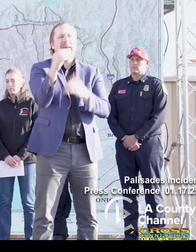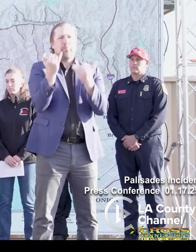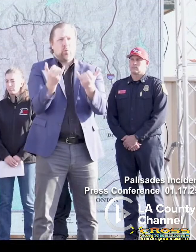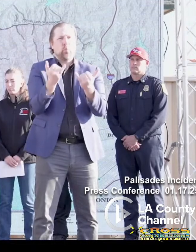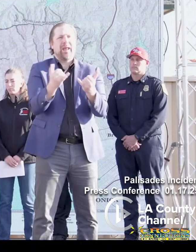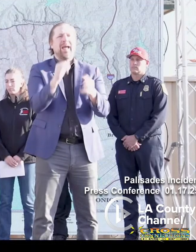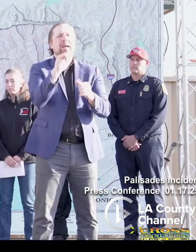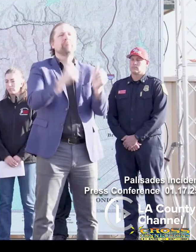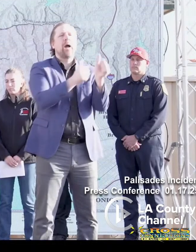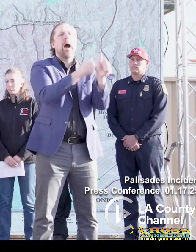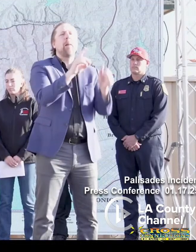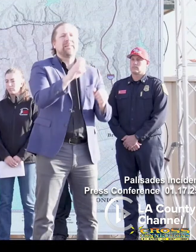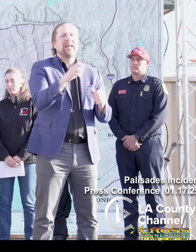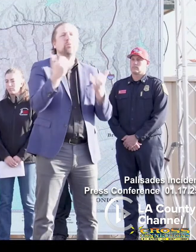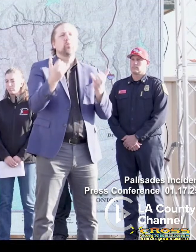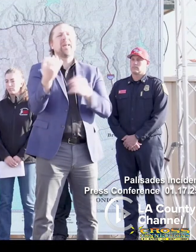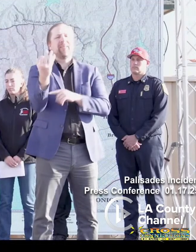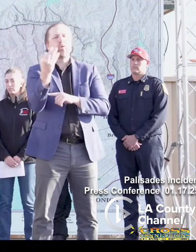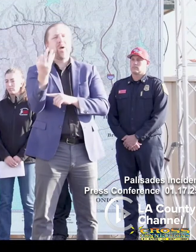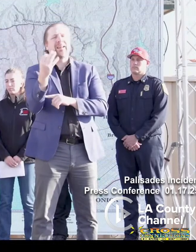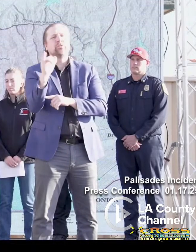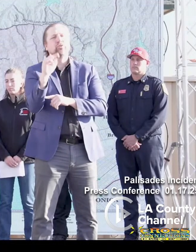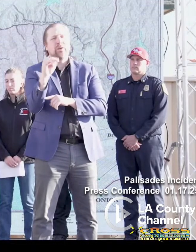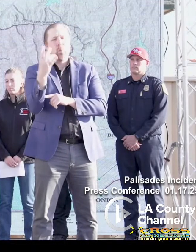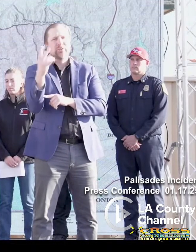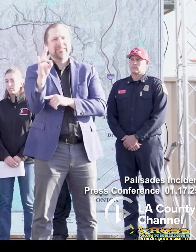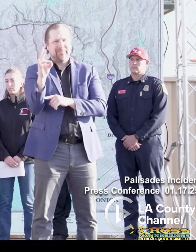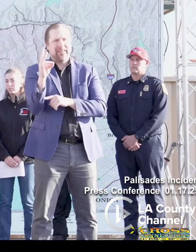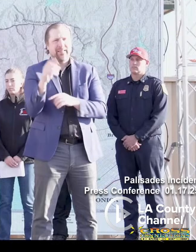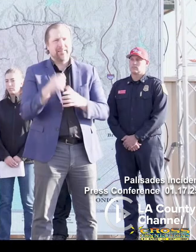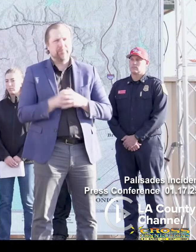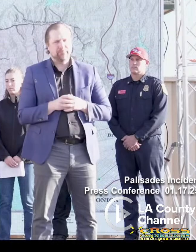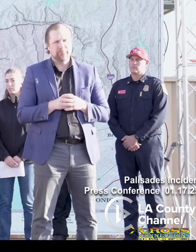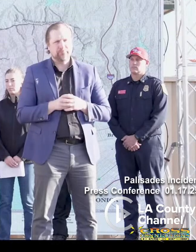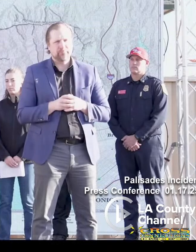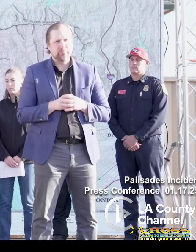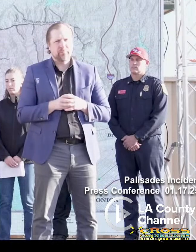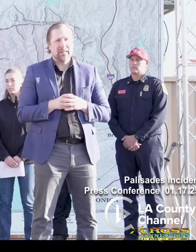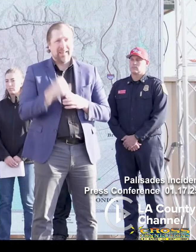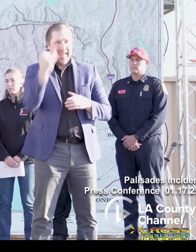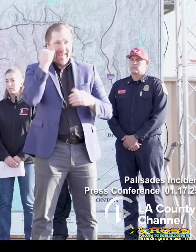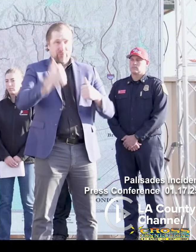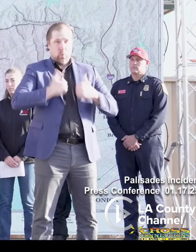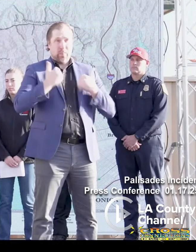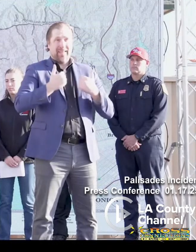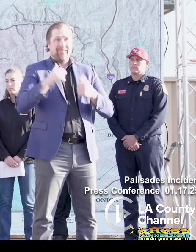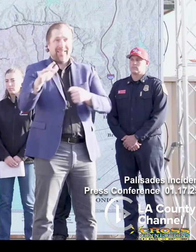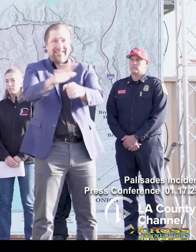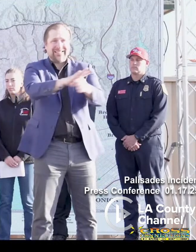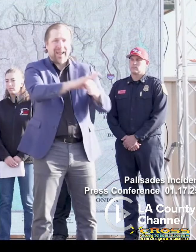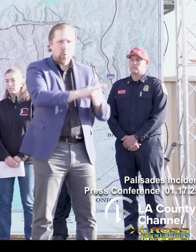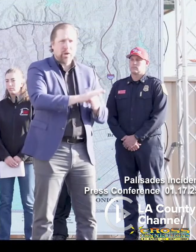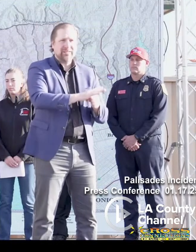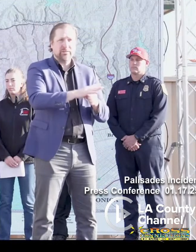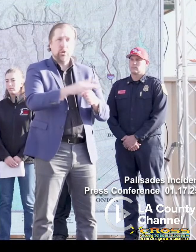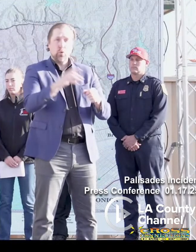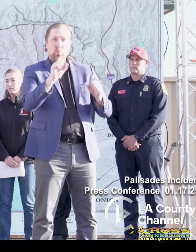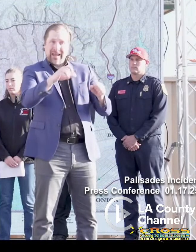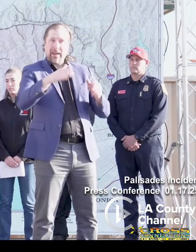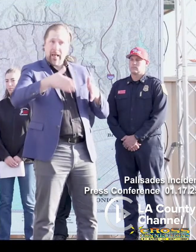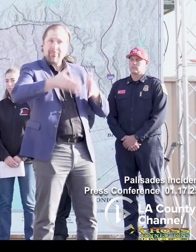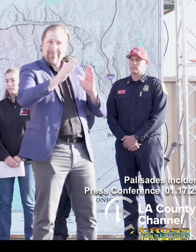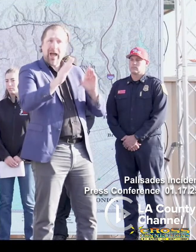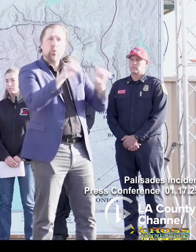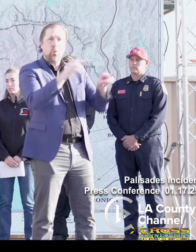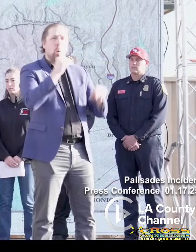today, Friday, January 17, 2025. If you live in this area and have been given permission to